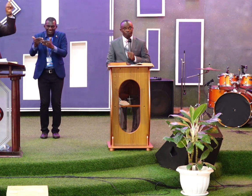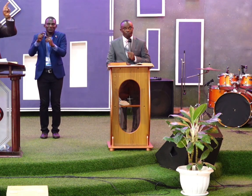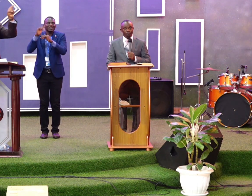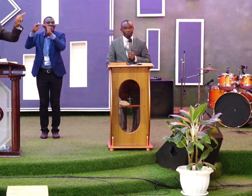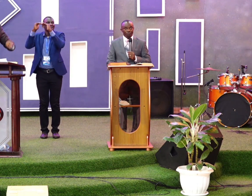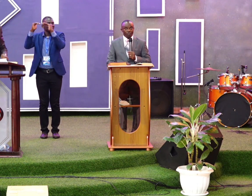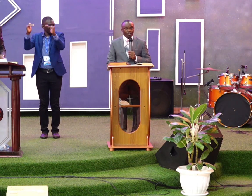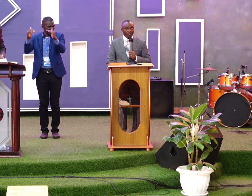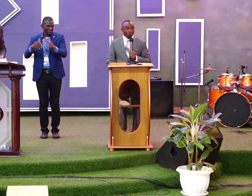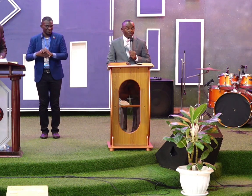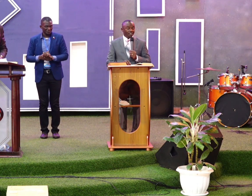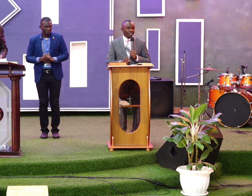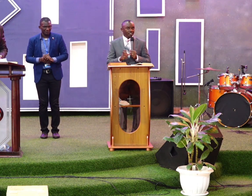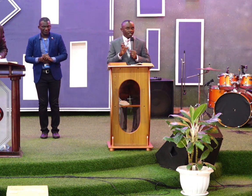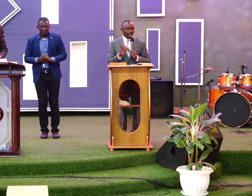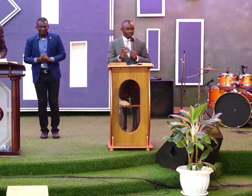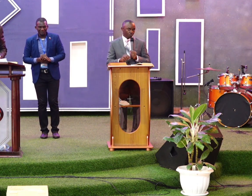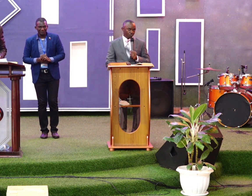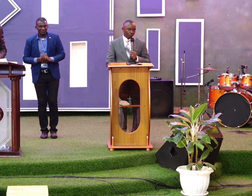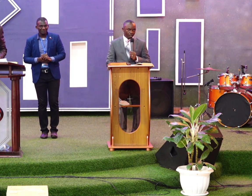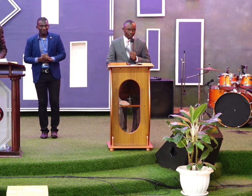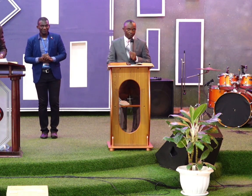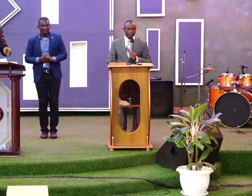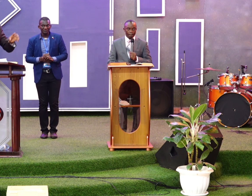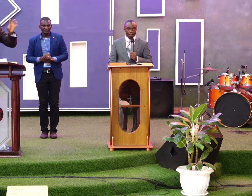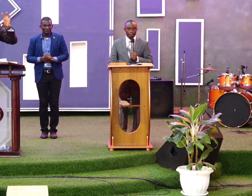one that is in the heart of the